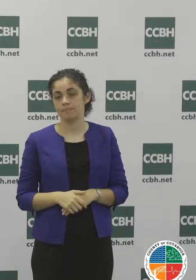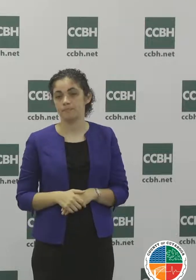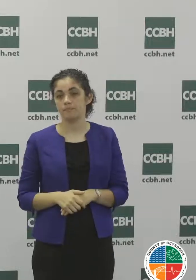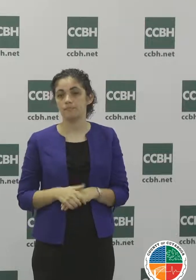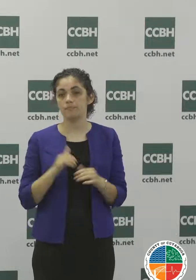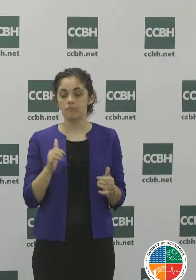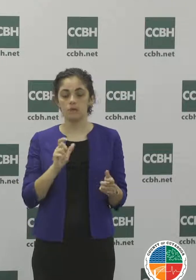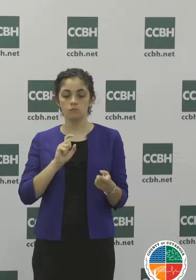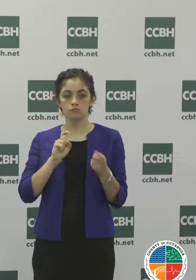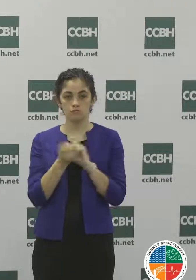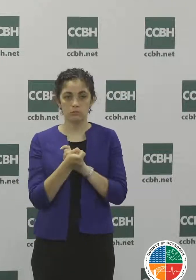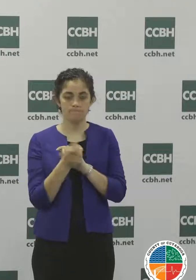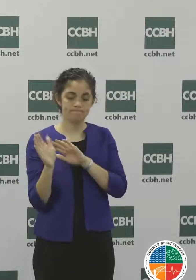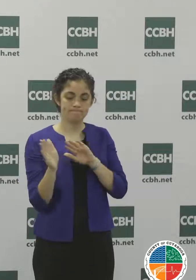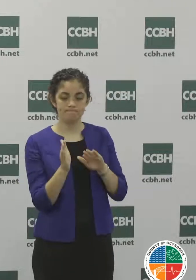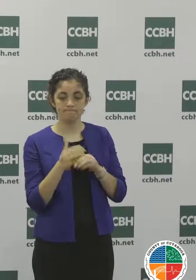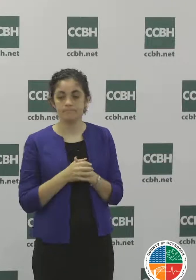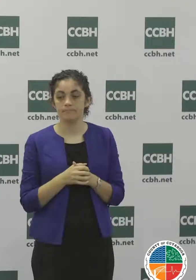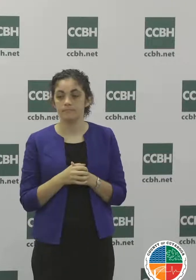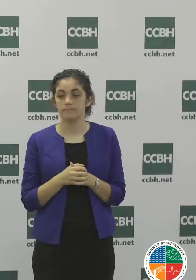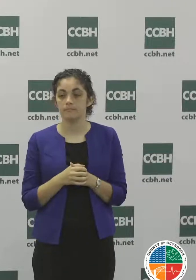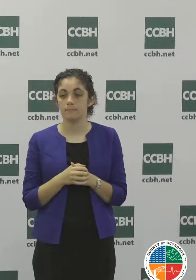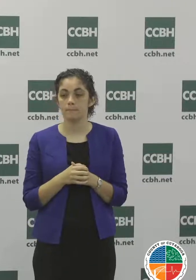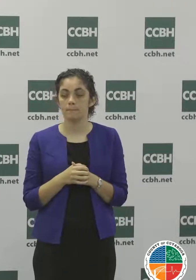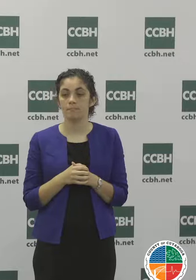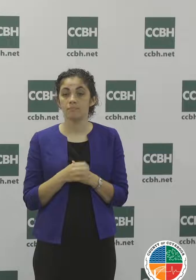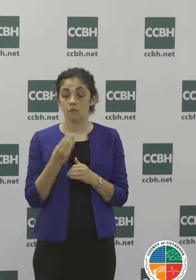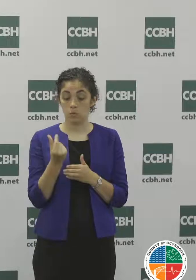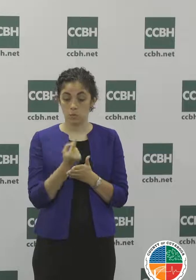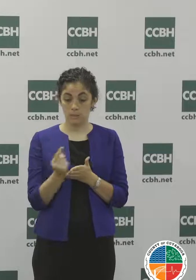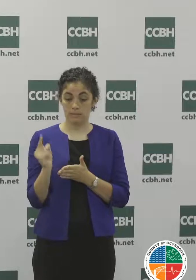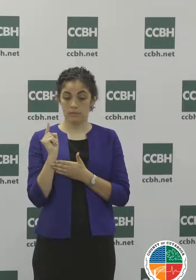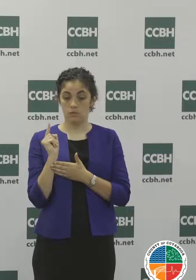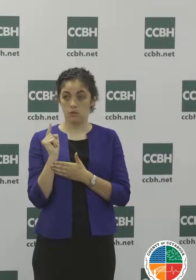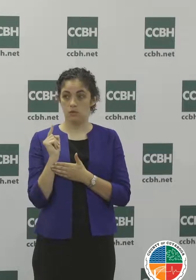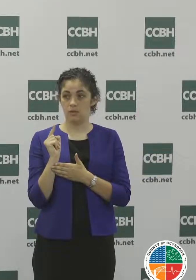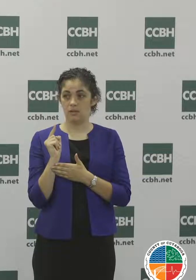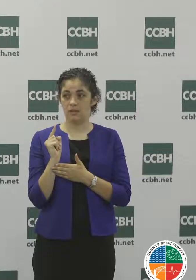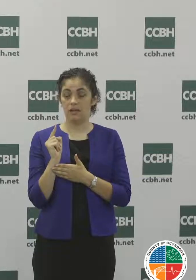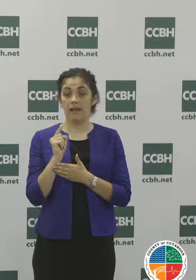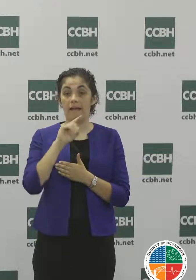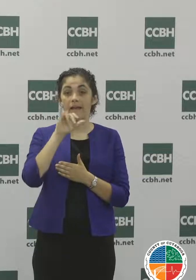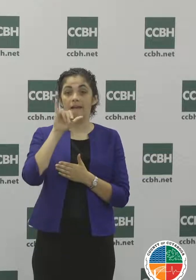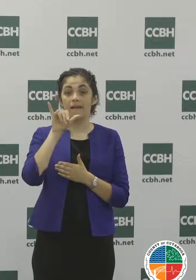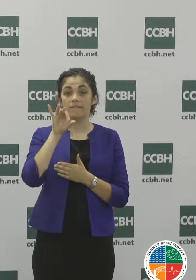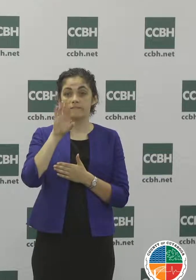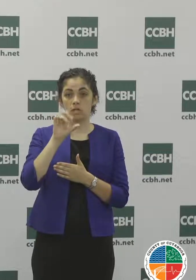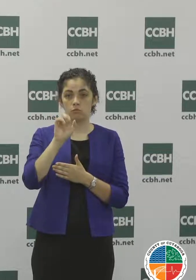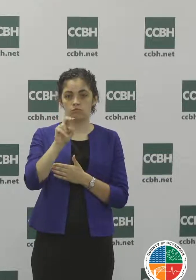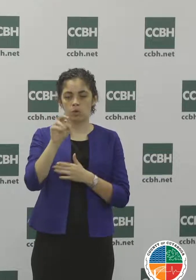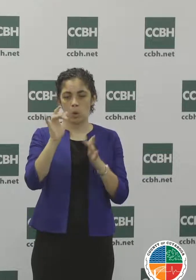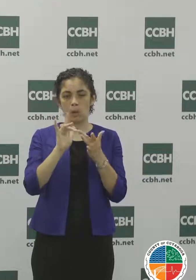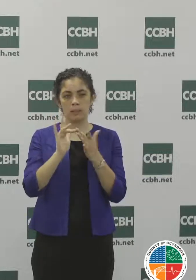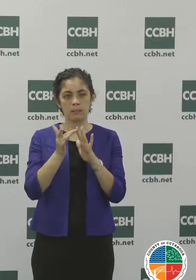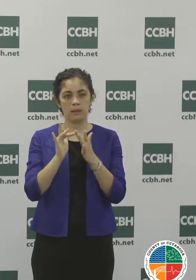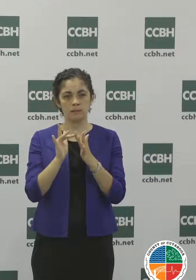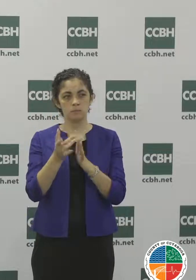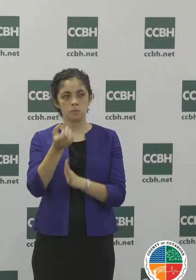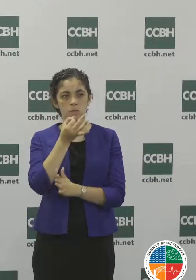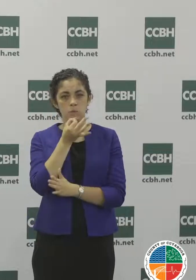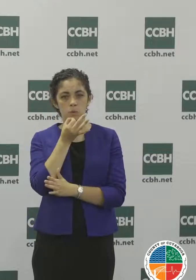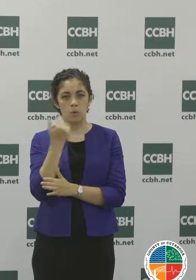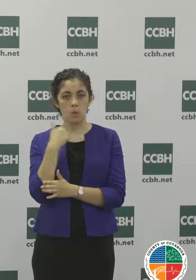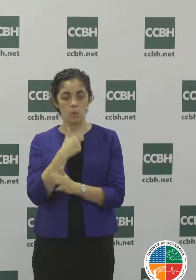Now switching gears for a moment. A few weeks ago, I announced a virtual job fair week coming up.